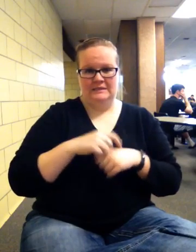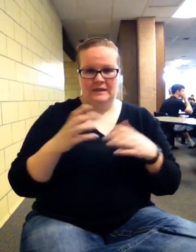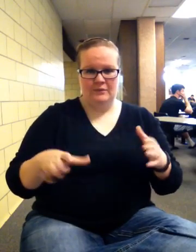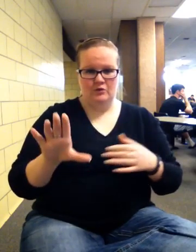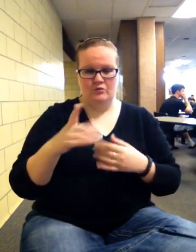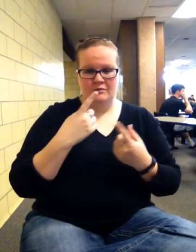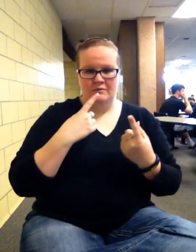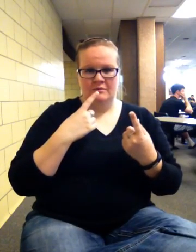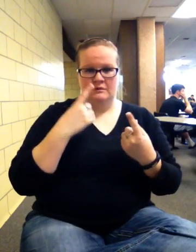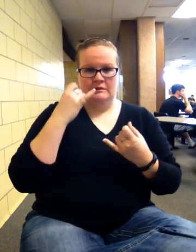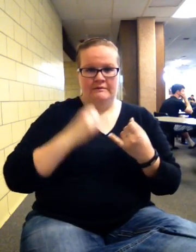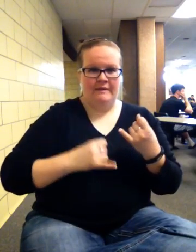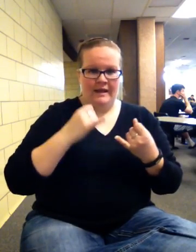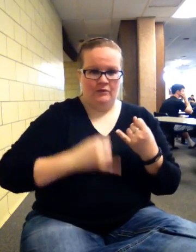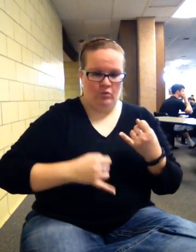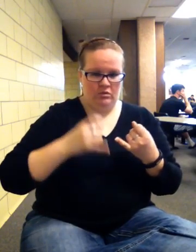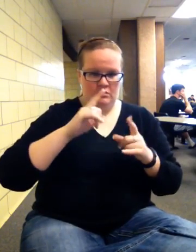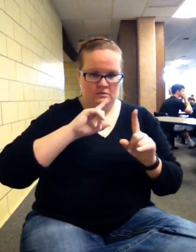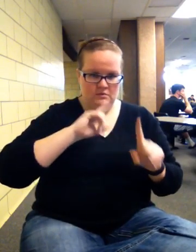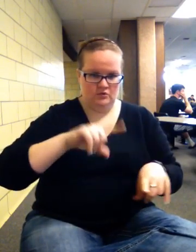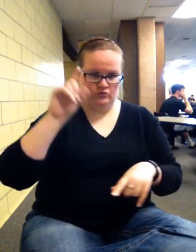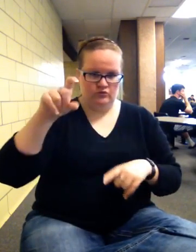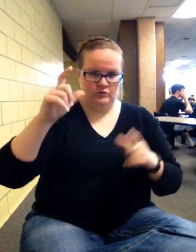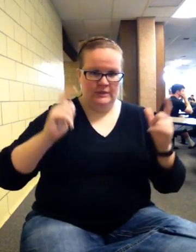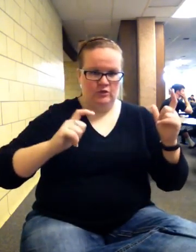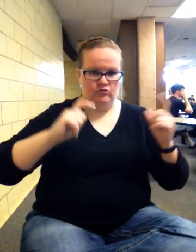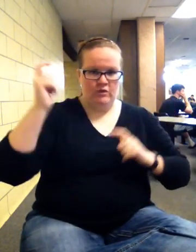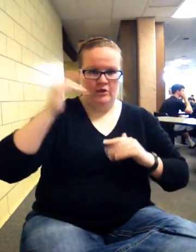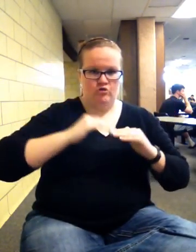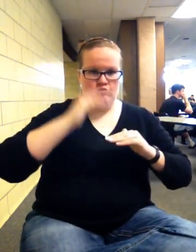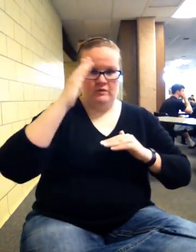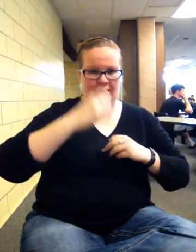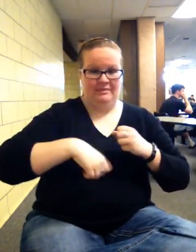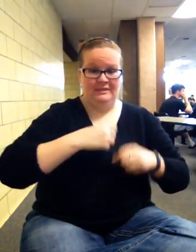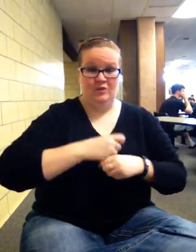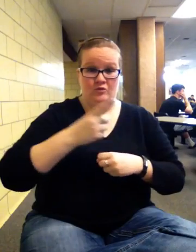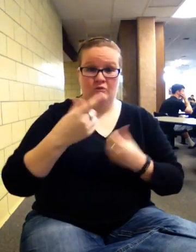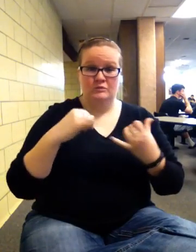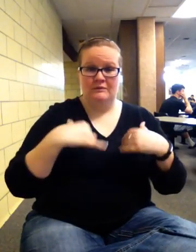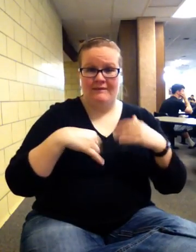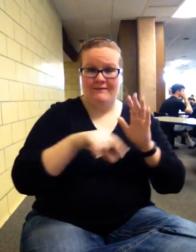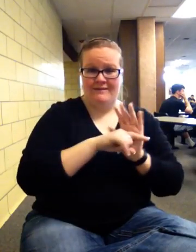should be greater than the year that you saw the negative in the cumulative column.